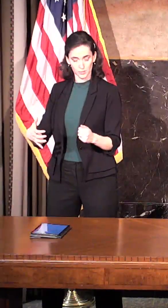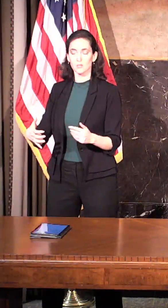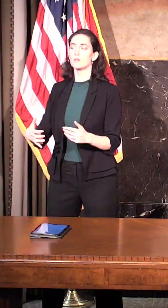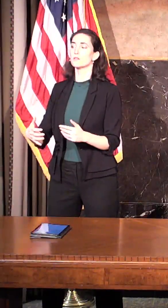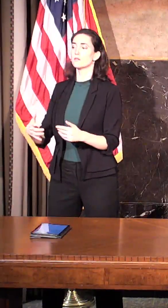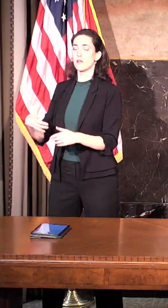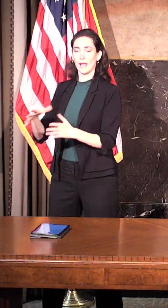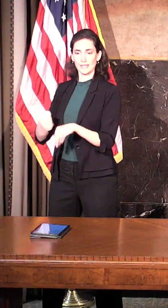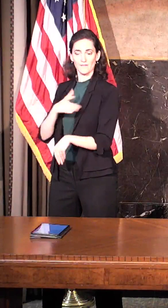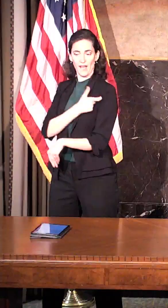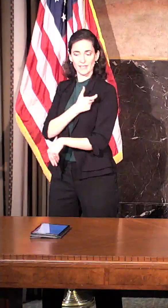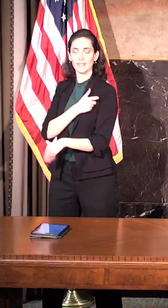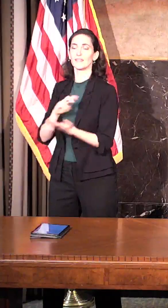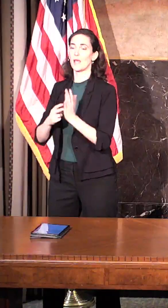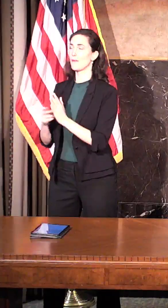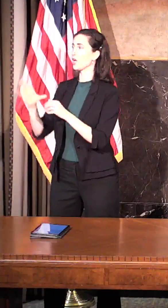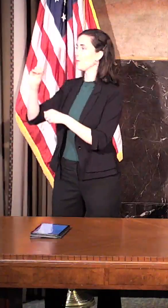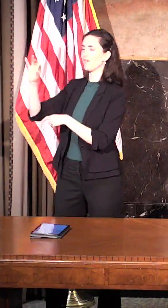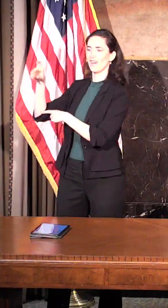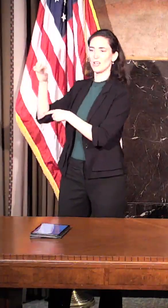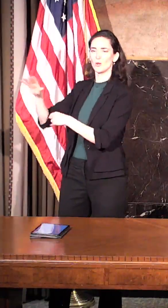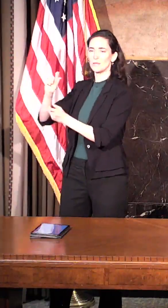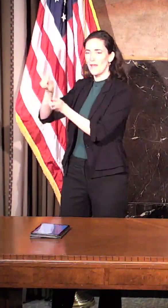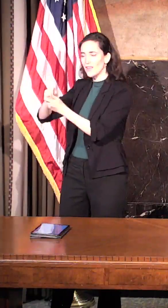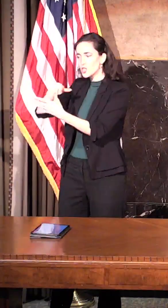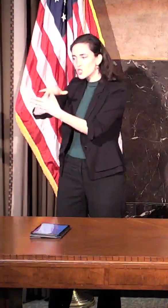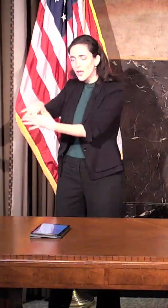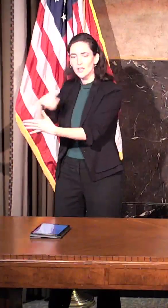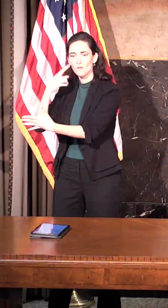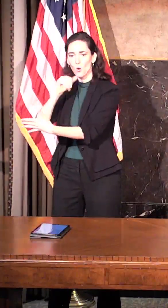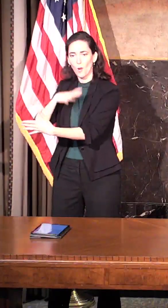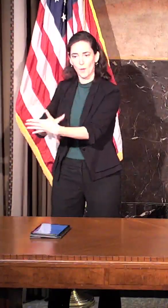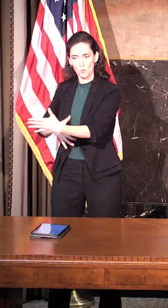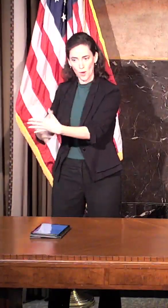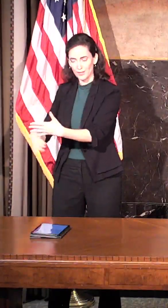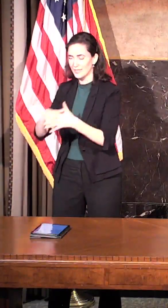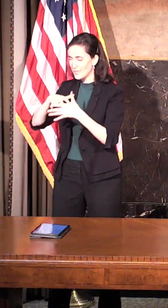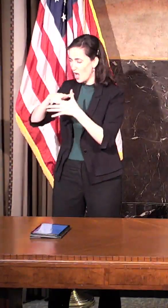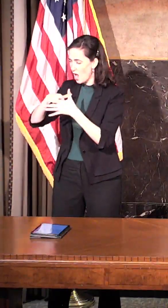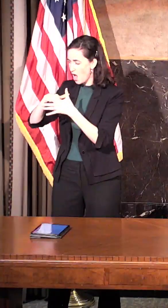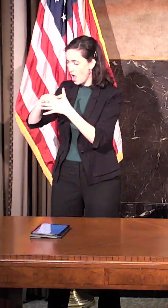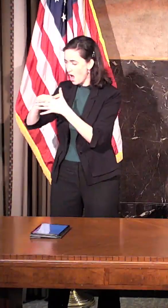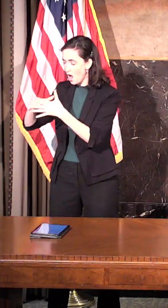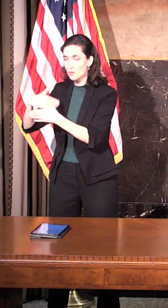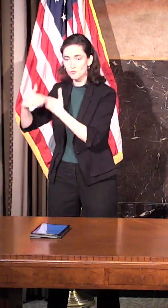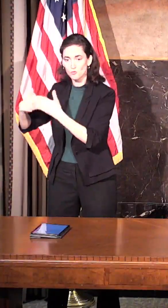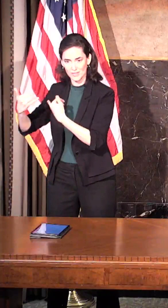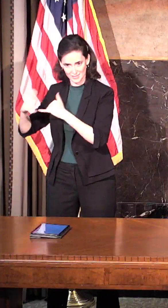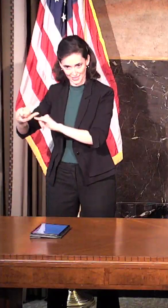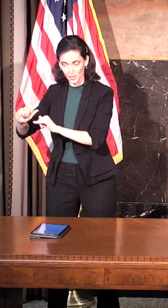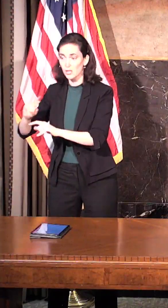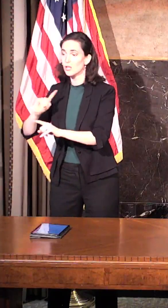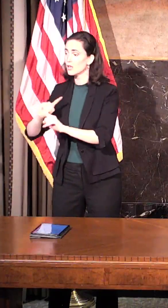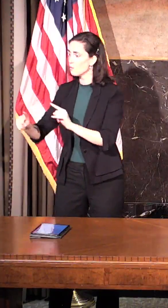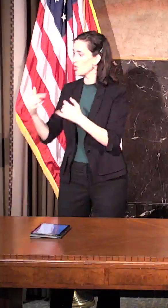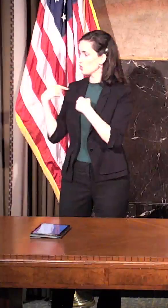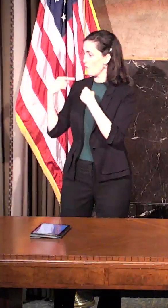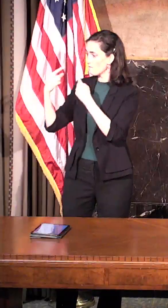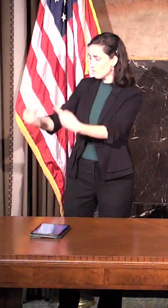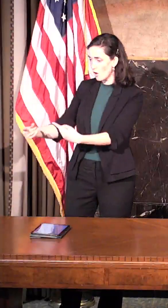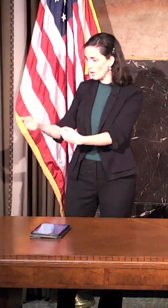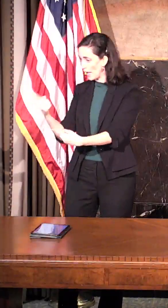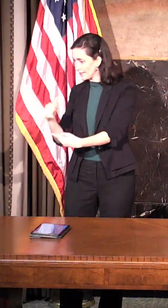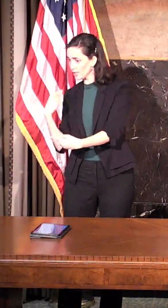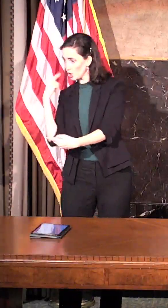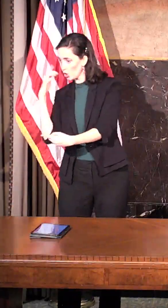study on pregnancy. Those studies are ongoing. There has been absolutely zero suggestion to date that